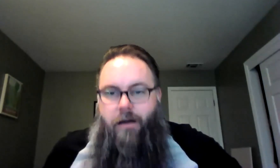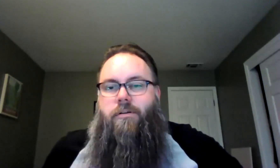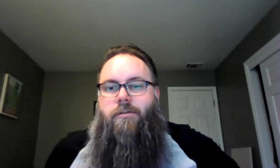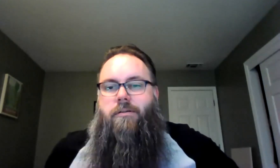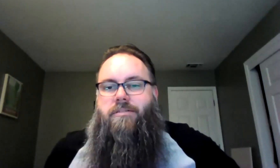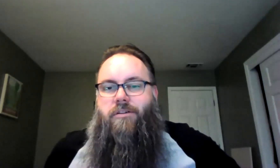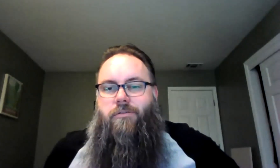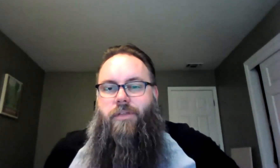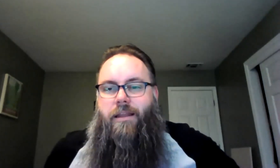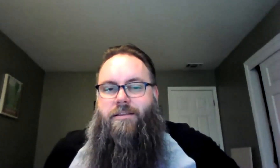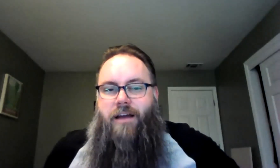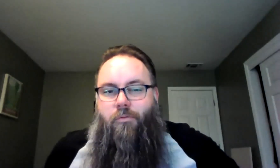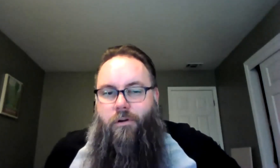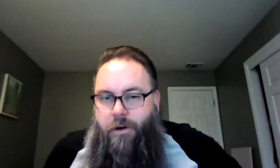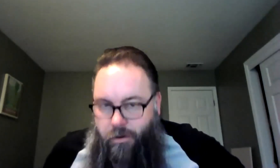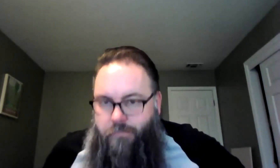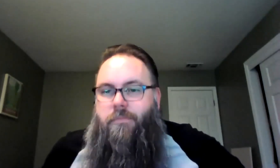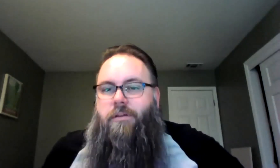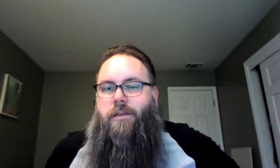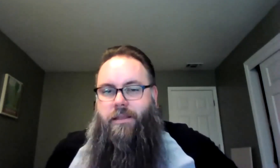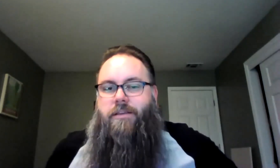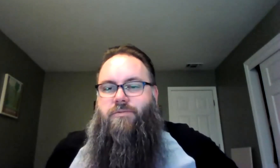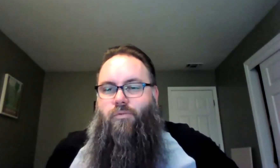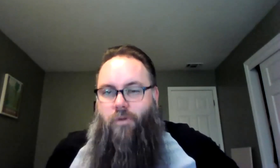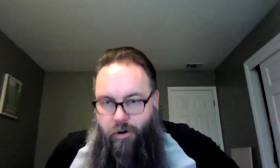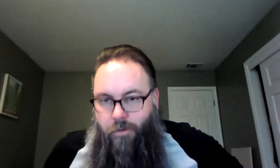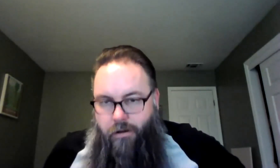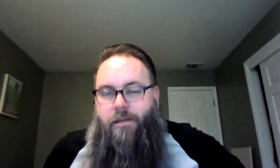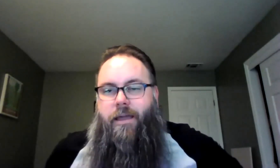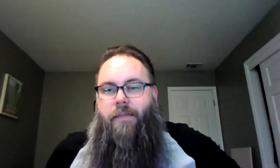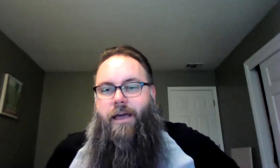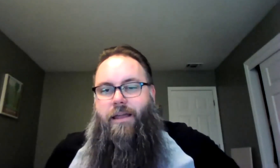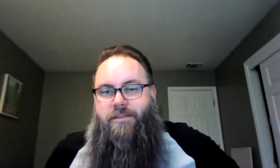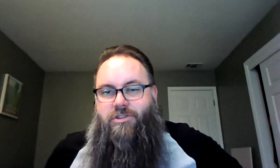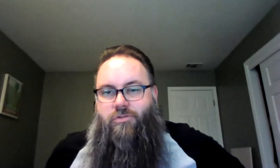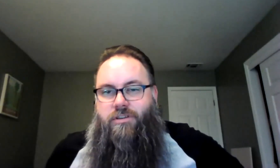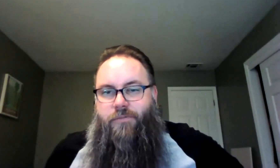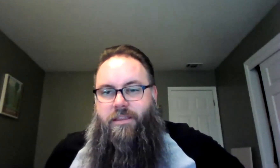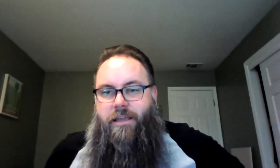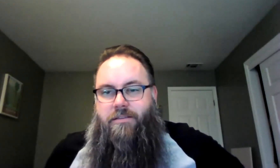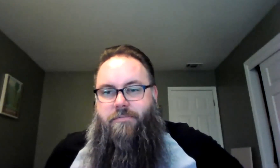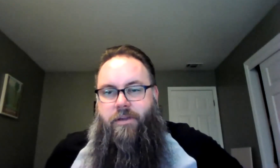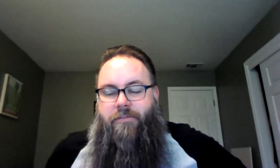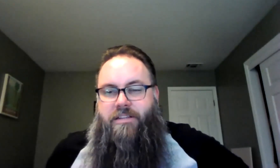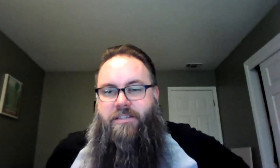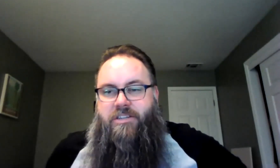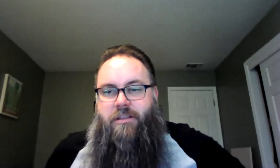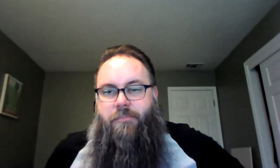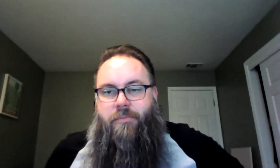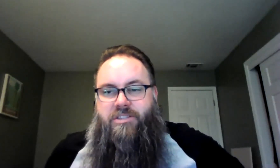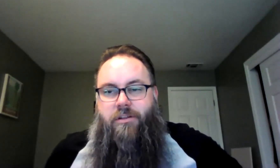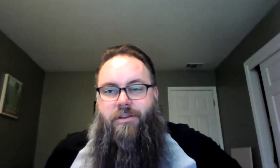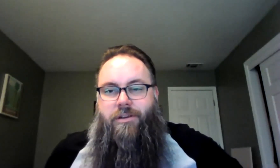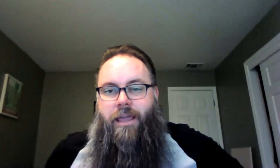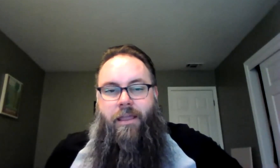at-home job. So that it is not work from home. It is remote work. And that is two different things. We have an expectation